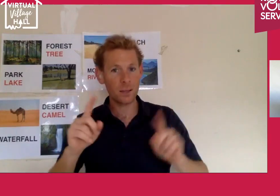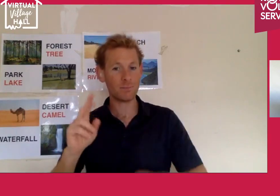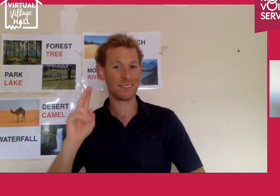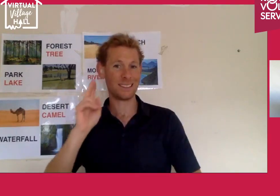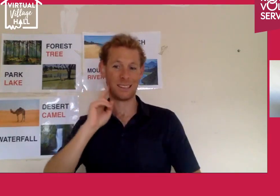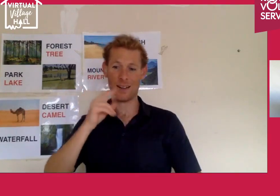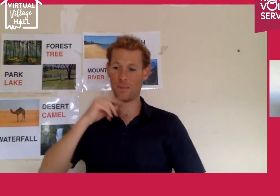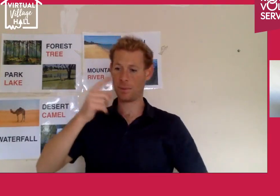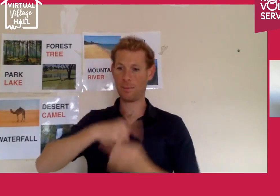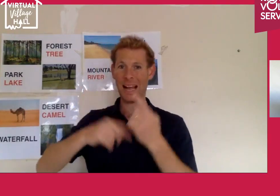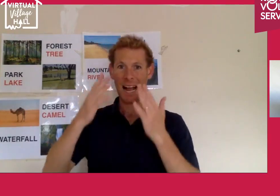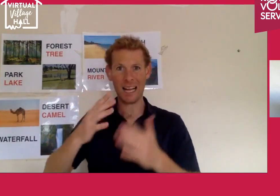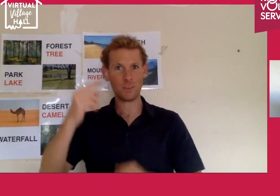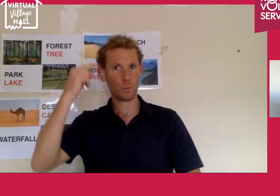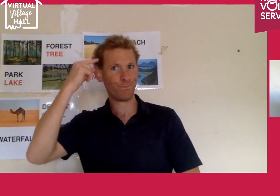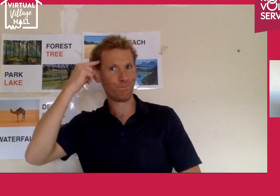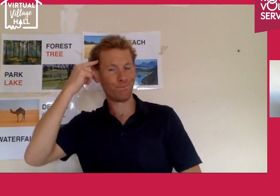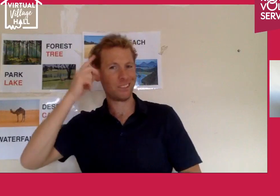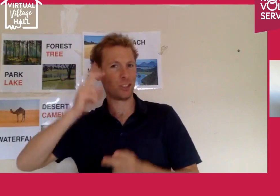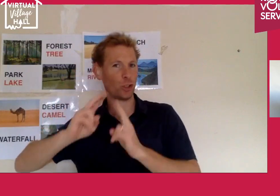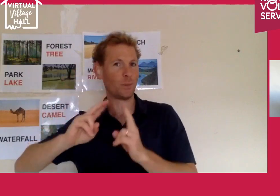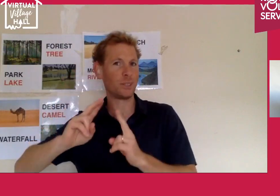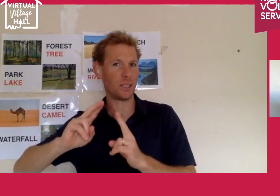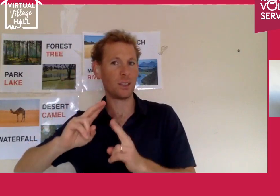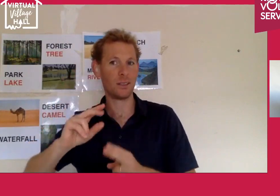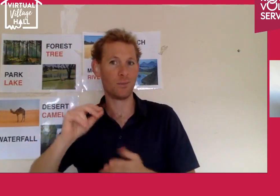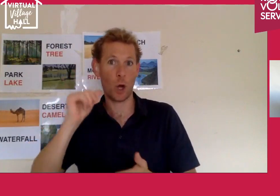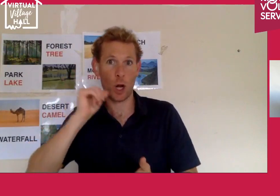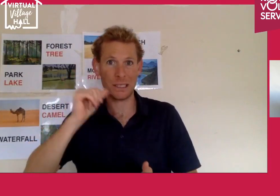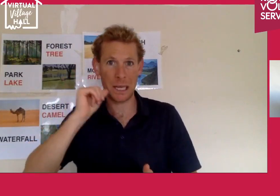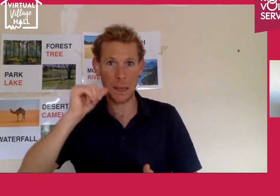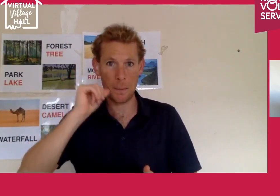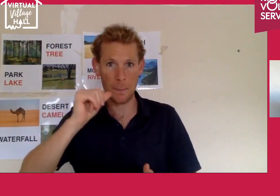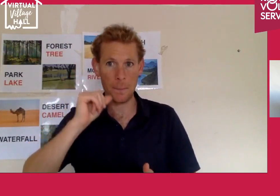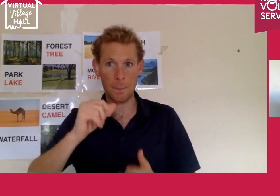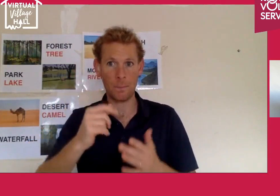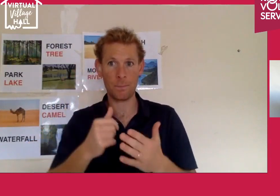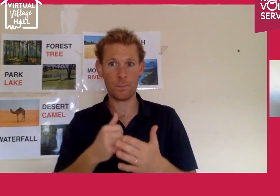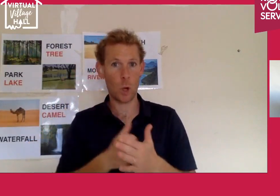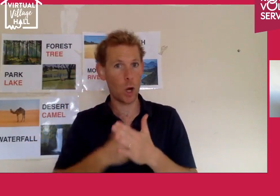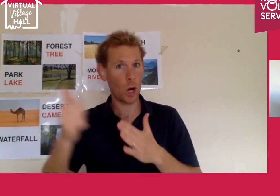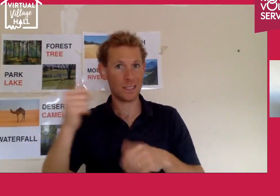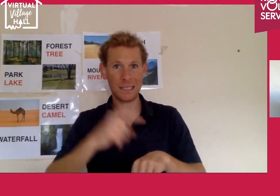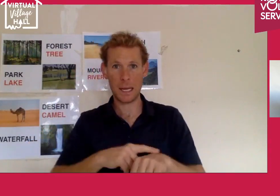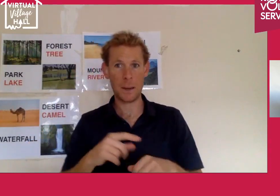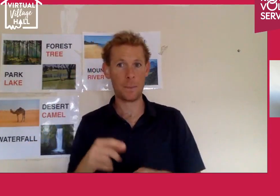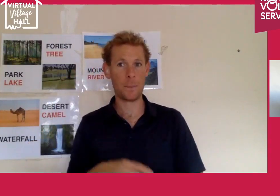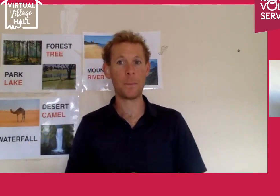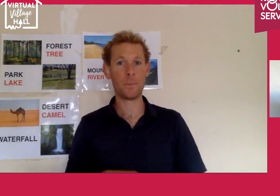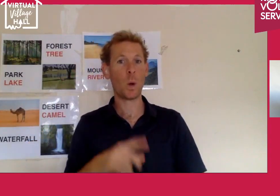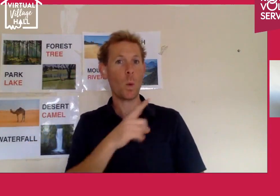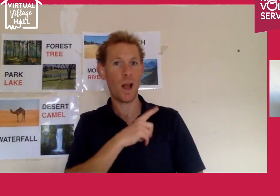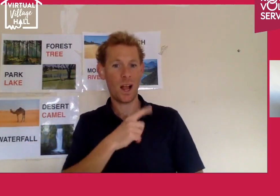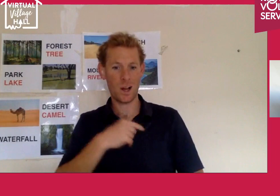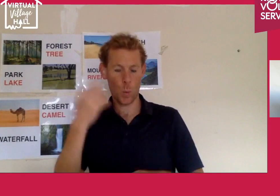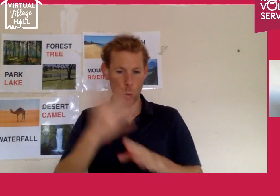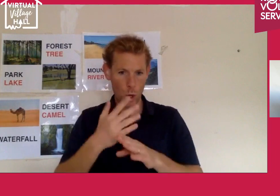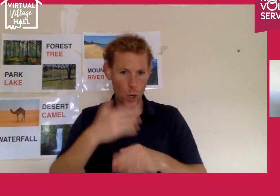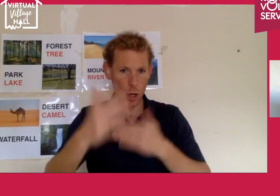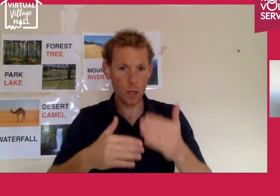They're used to doing their own work. And as a deaf person, they have to then think when they're going to need an interpreter. And sometimes, you're